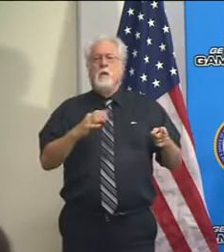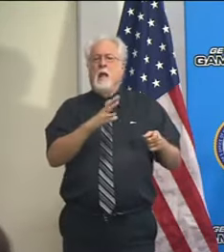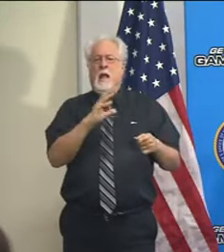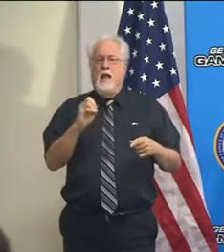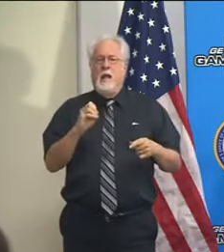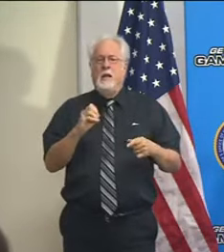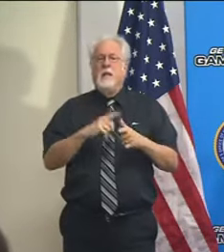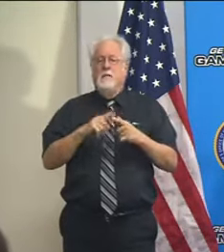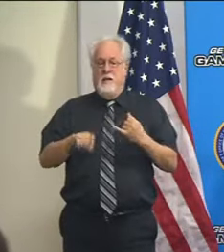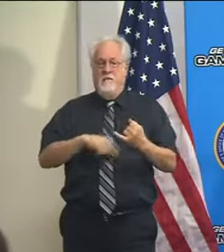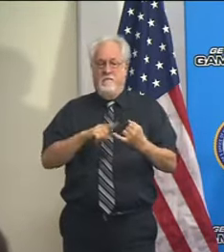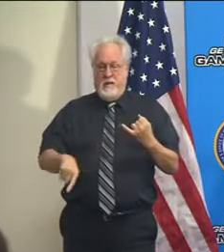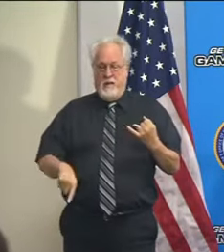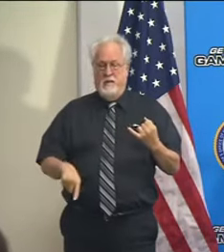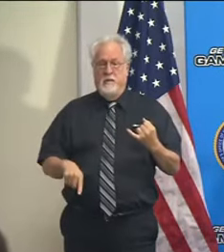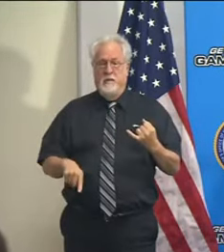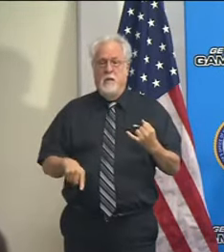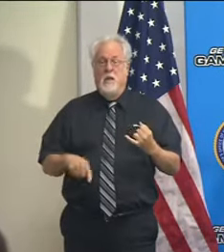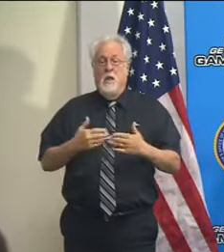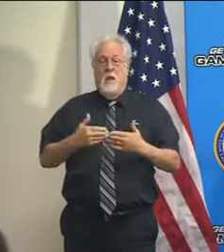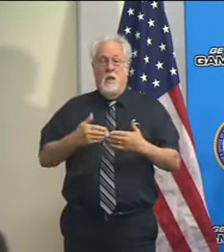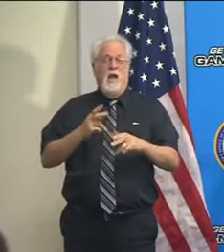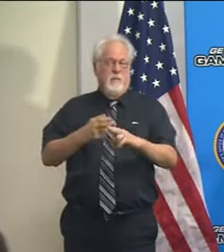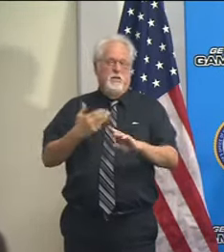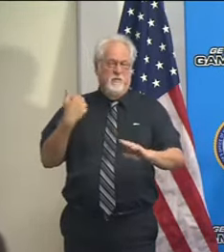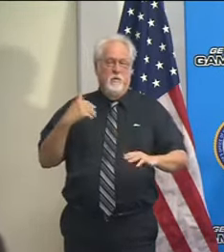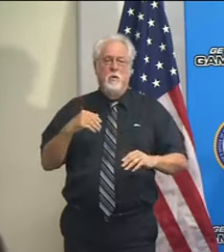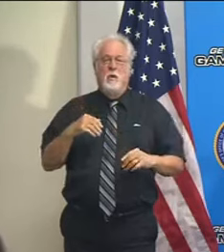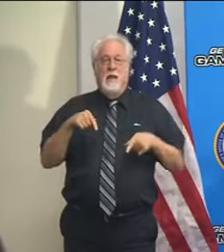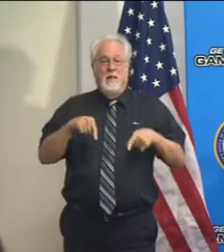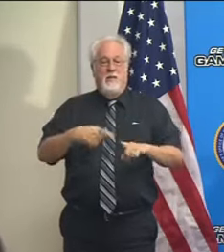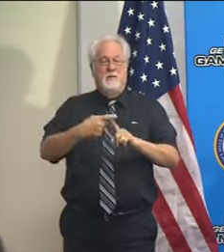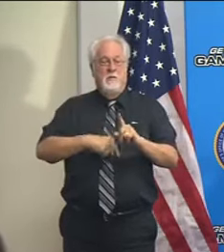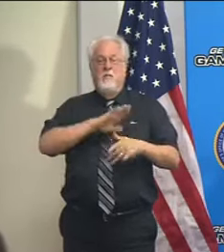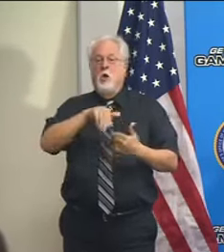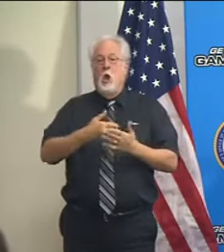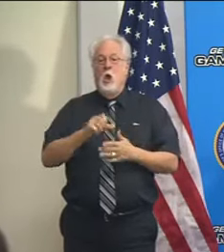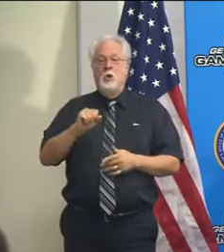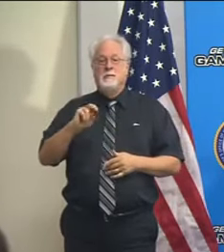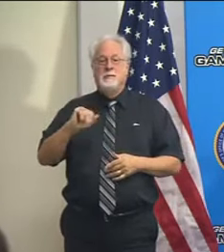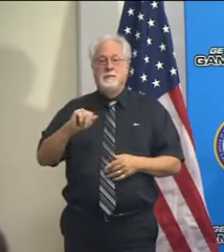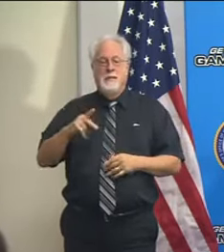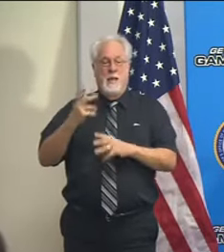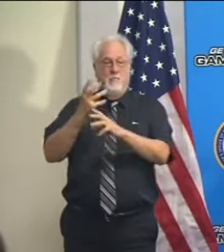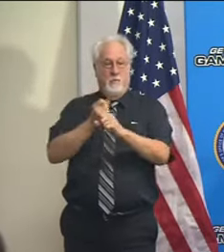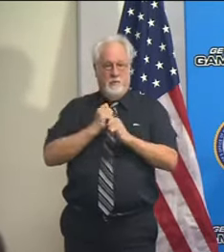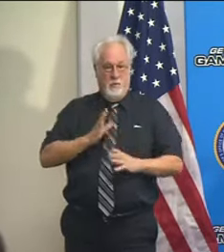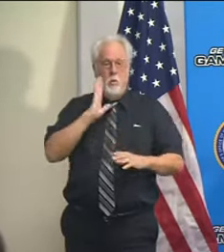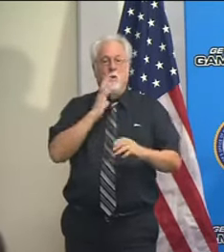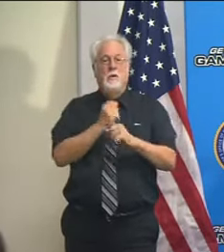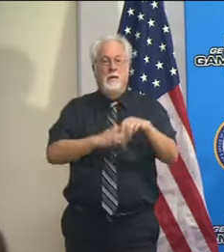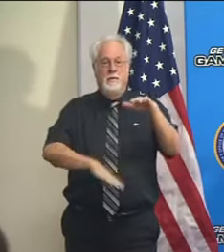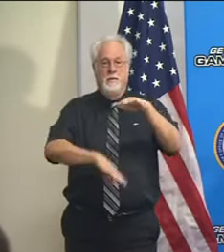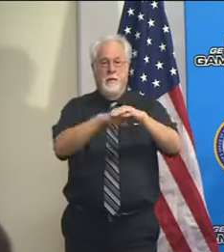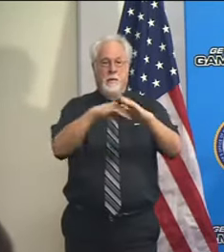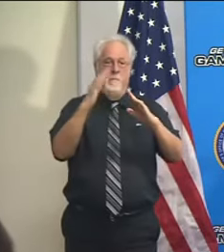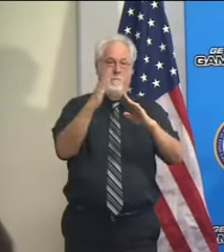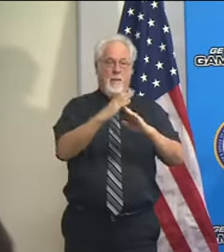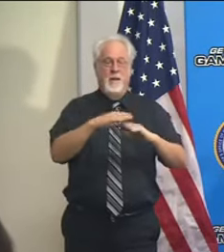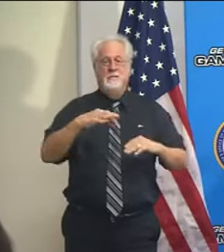And then finally, as mentioned previously, this month all SNAP recipients will again receive the maximum benefit